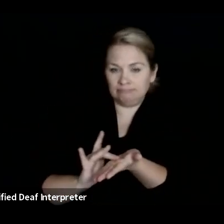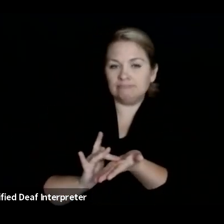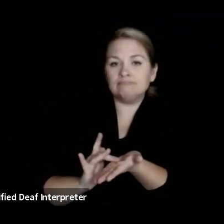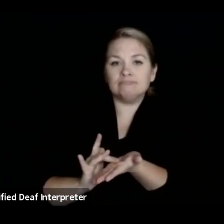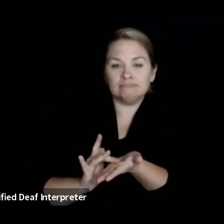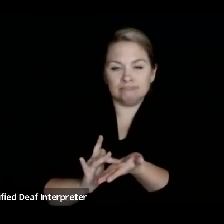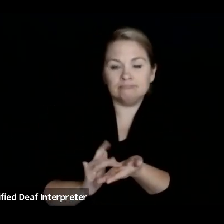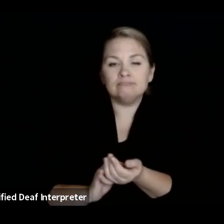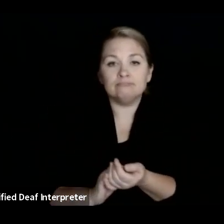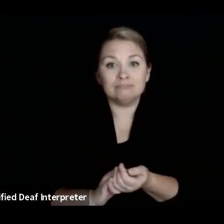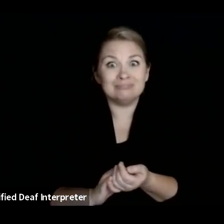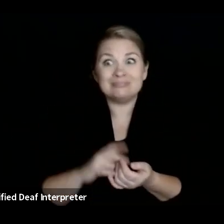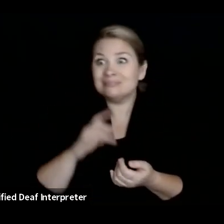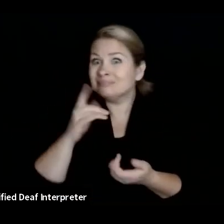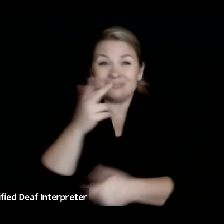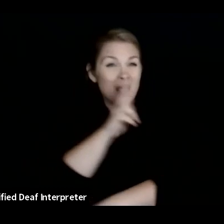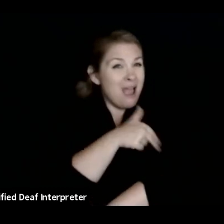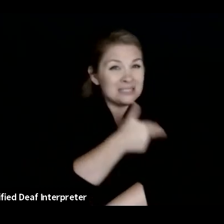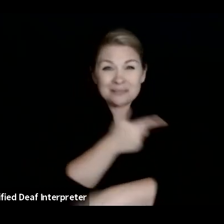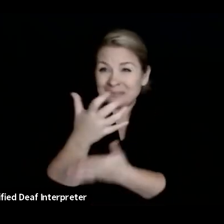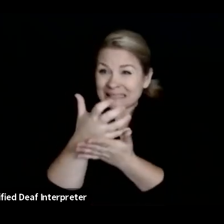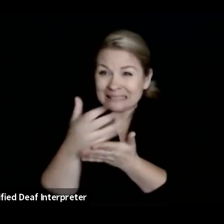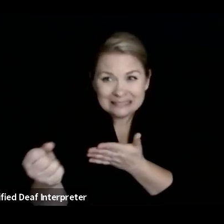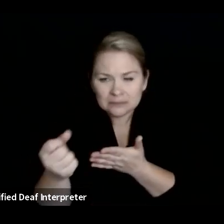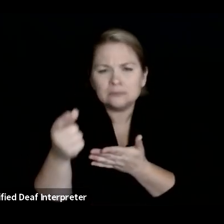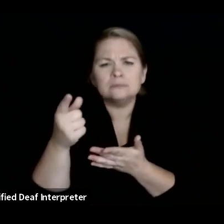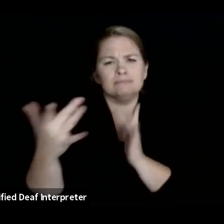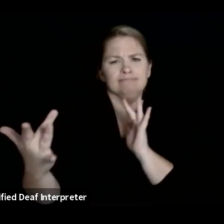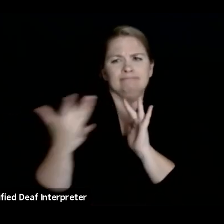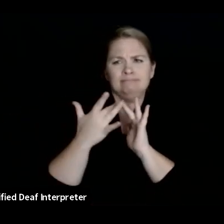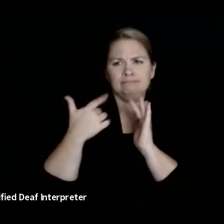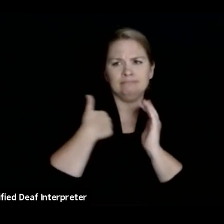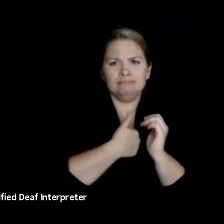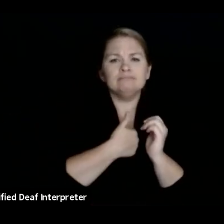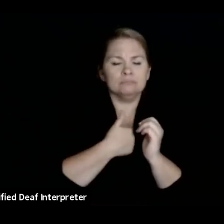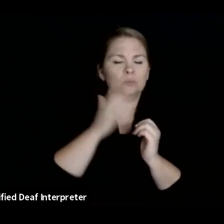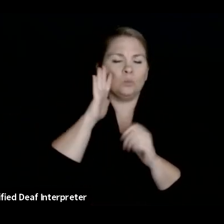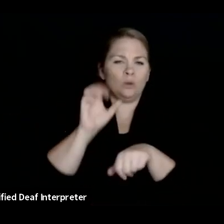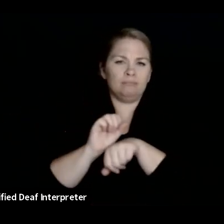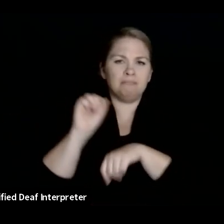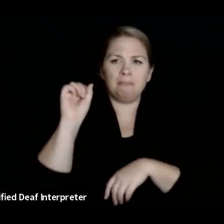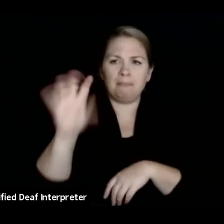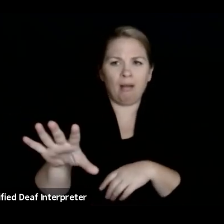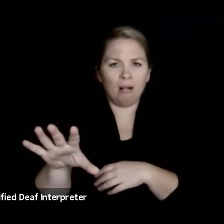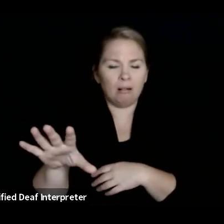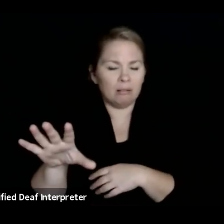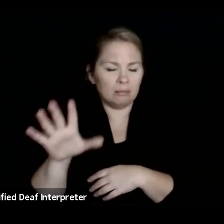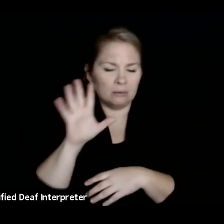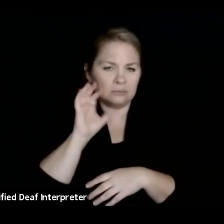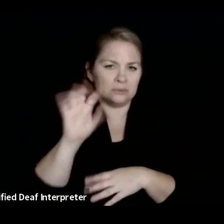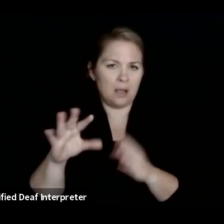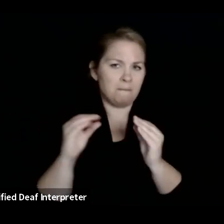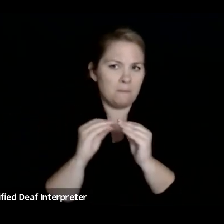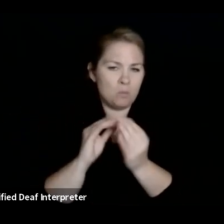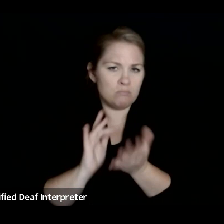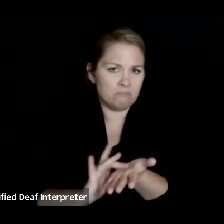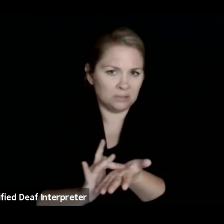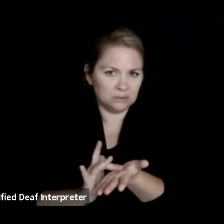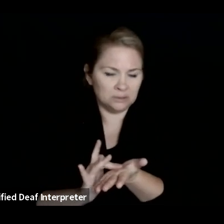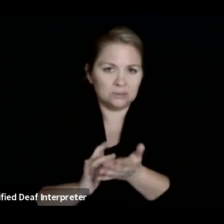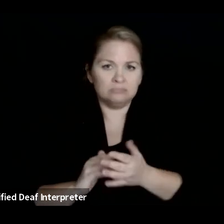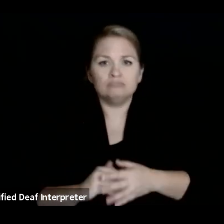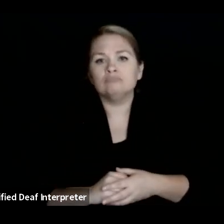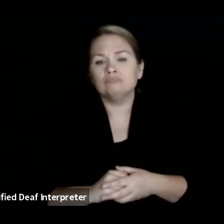can send them a supply between shipments. There is a new recommendation from the National Institutes of Health